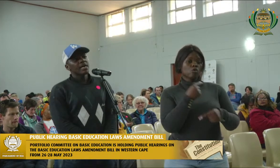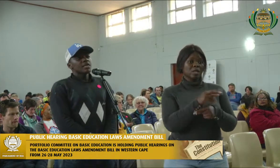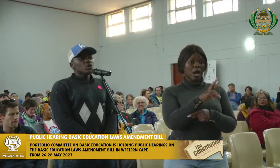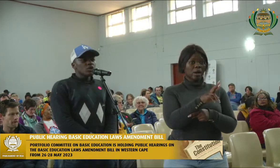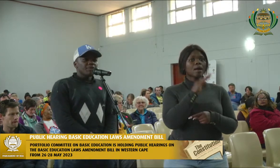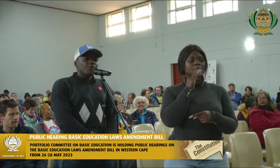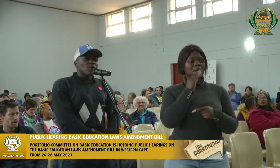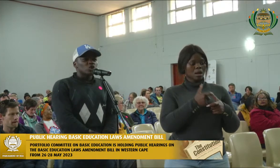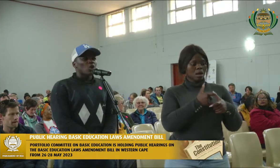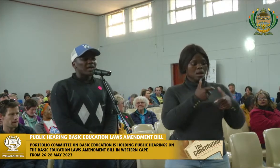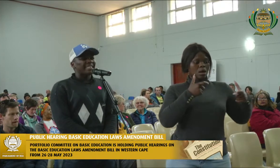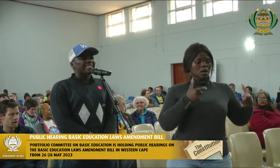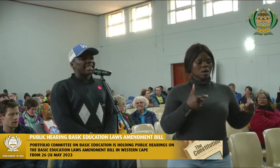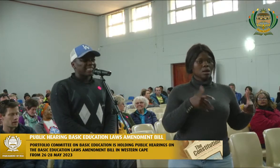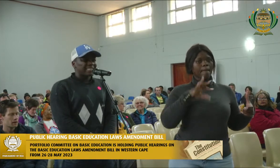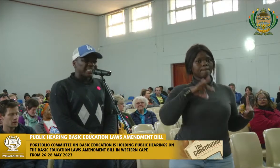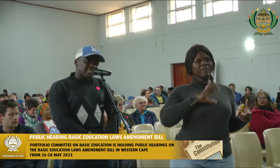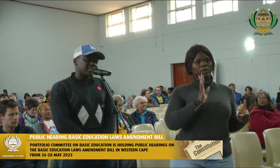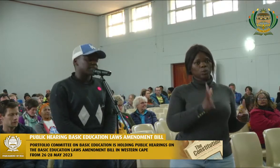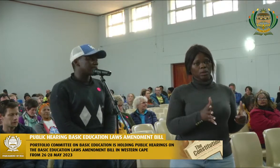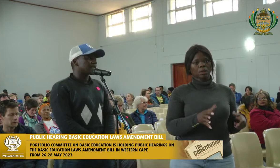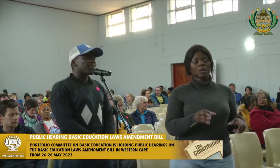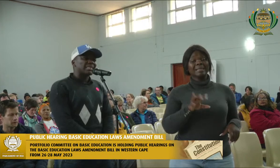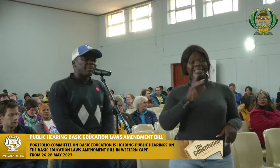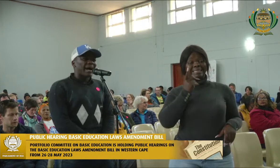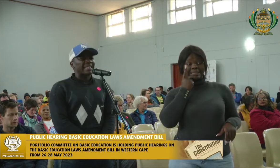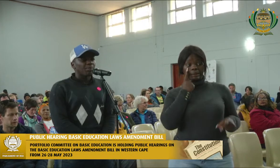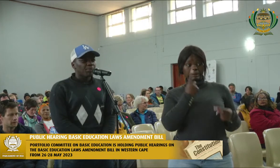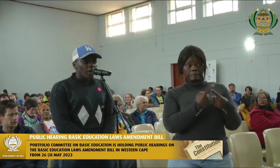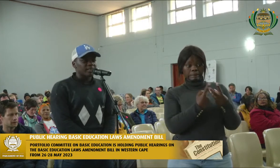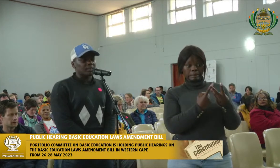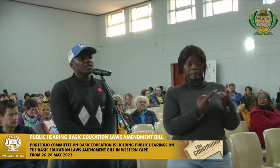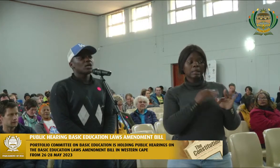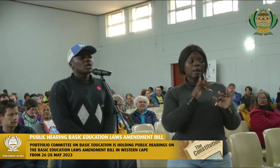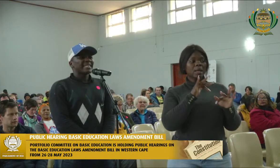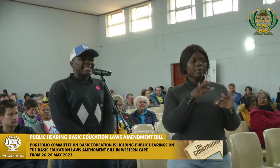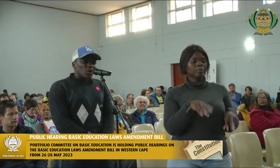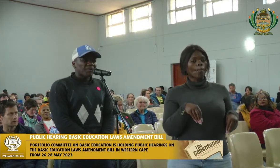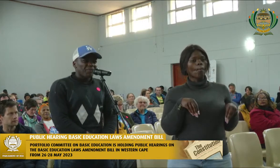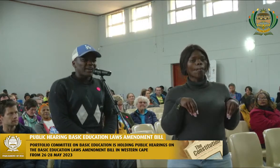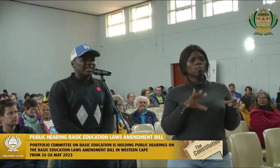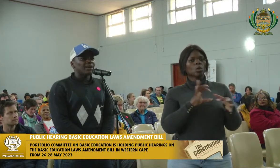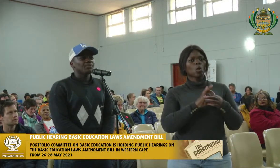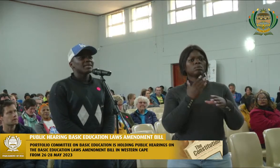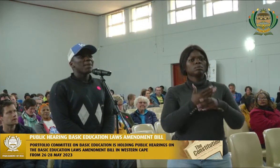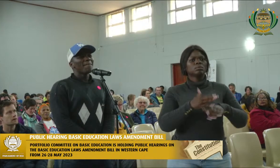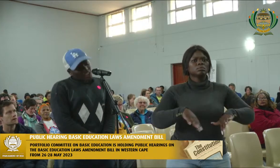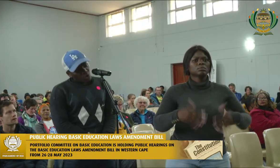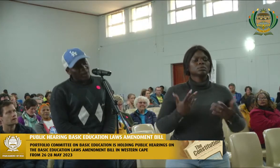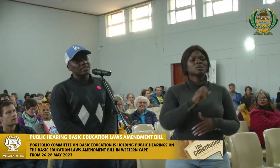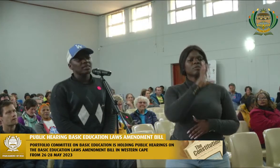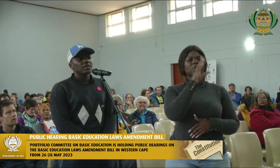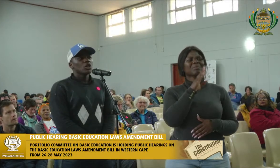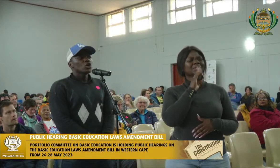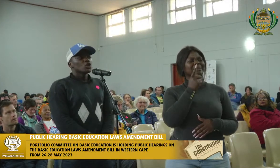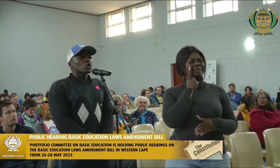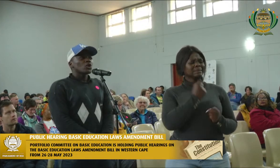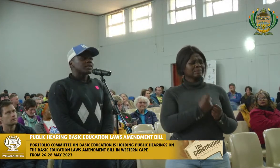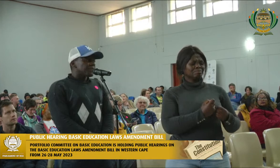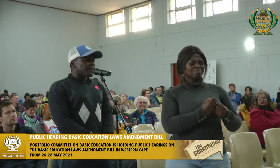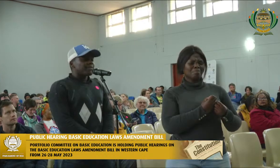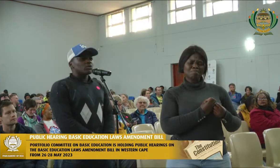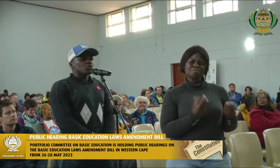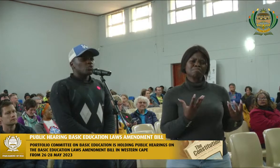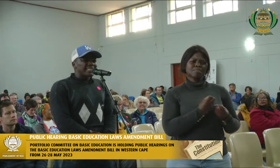fortunate. If unga chonga statistics sabanda ba unemployed in South Africa imaturity.